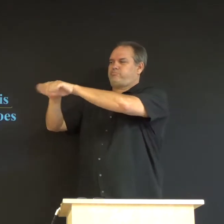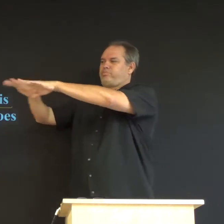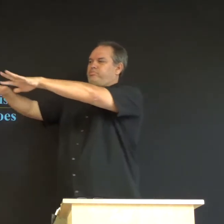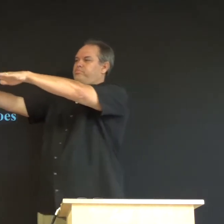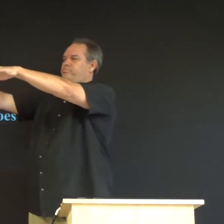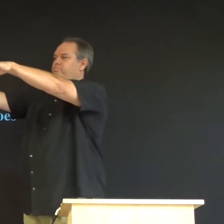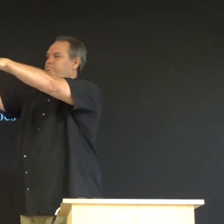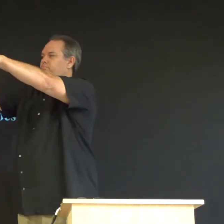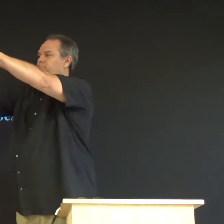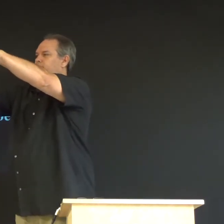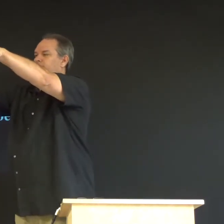gather.